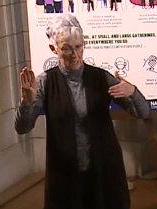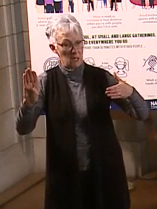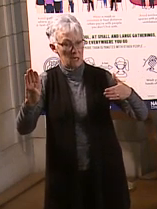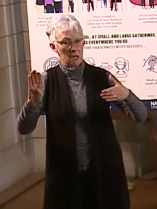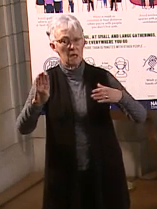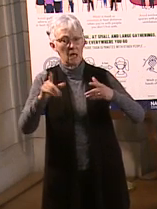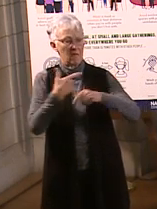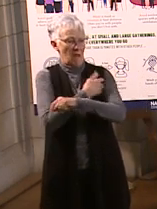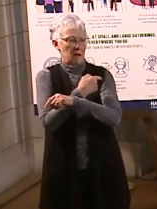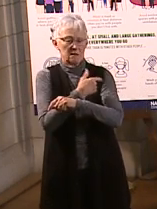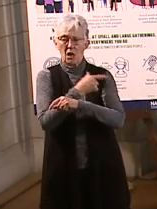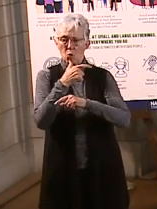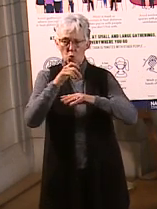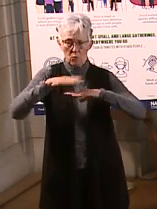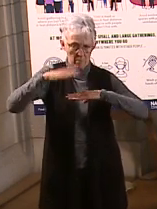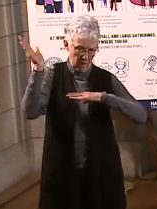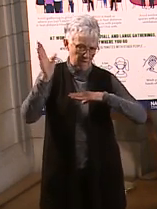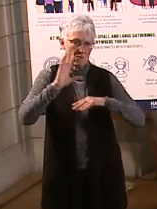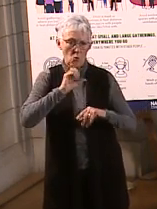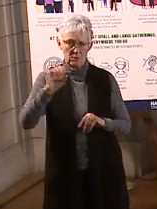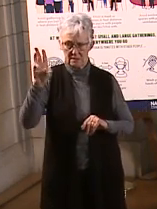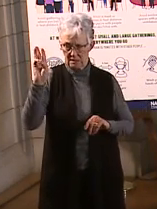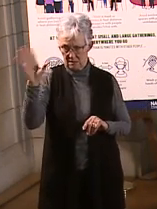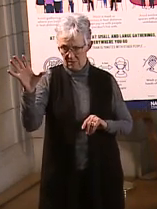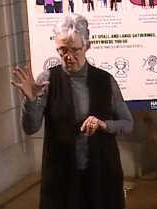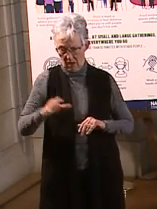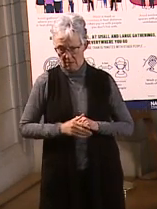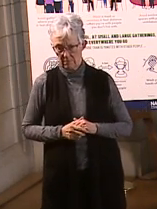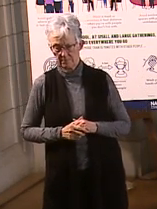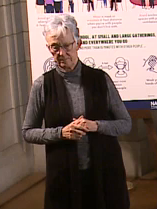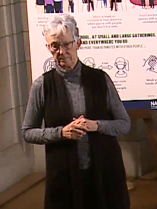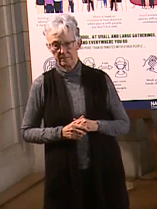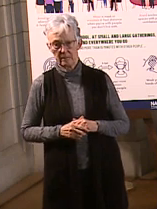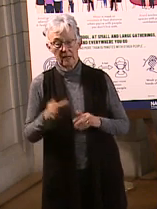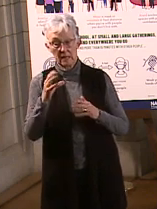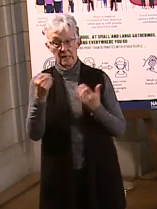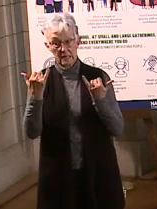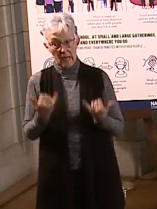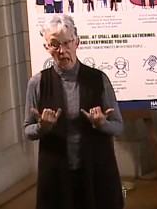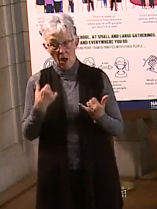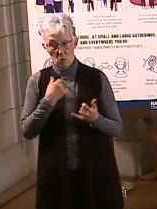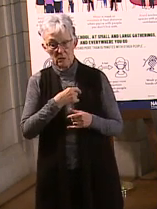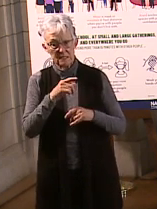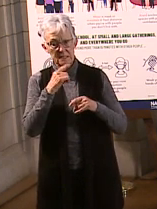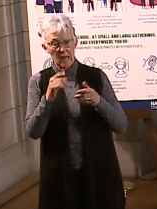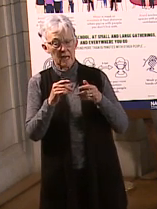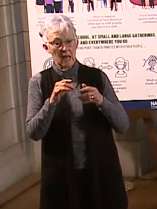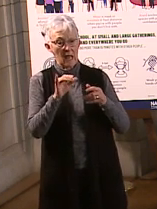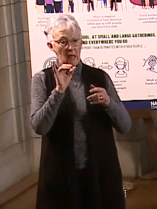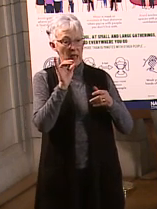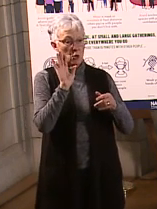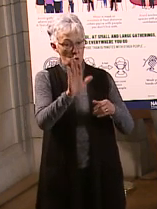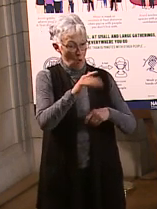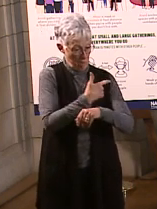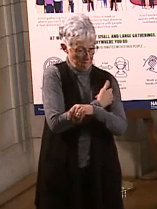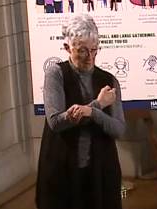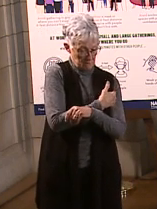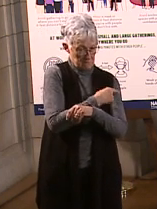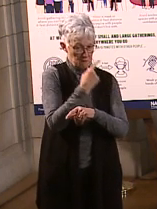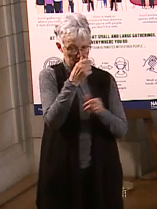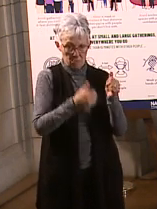that because teachers are in that Phase 1B category, that top tier. However, we have other groups in there that